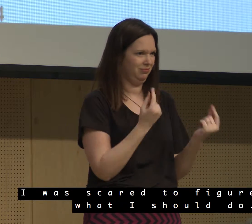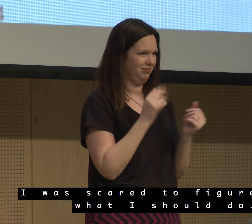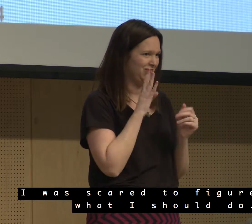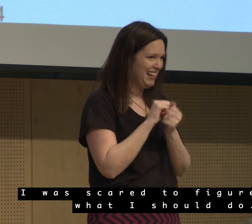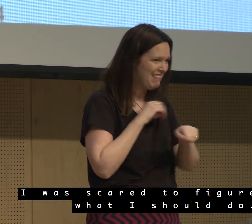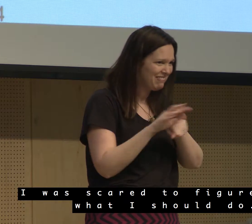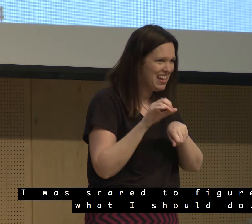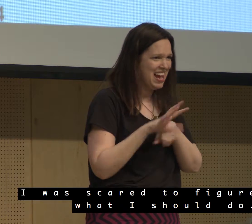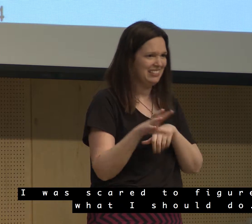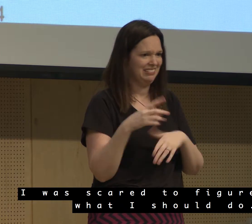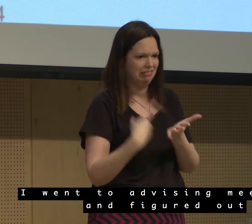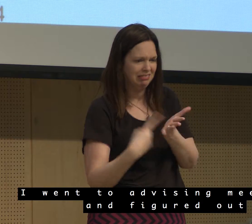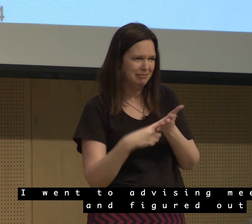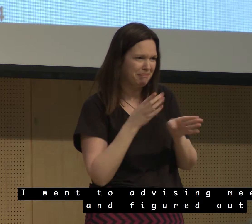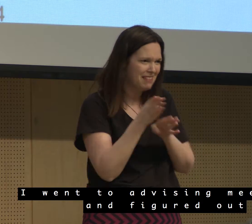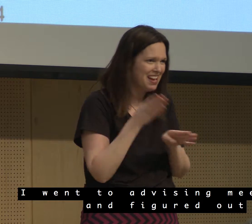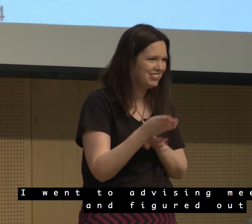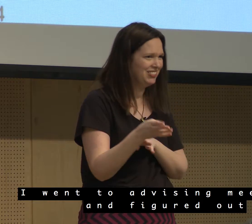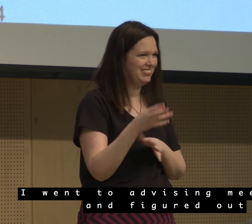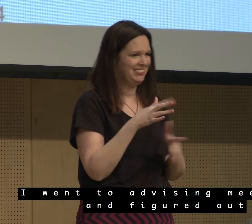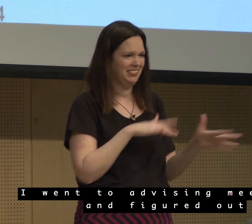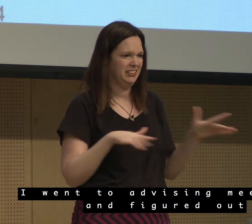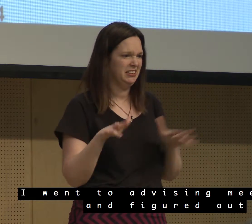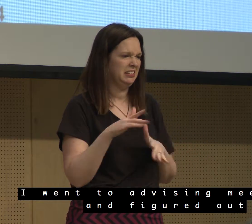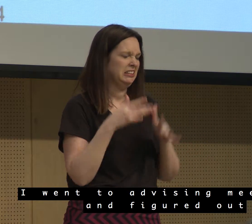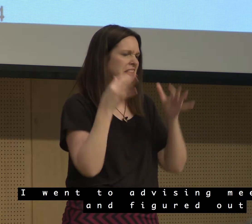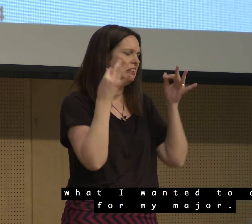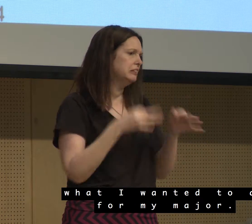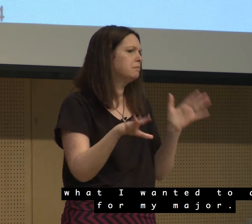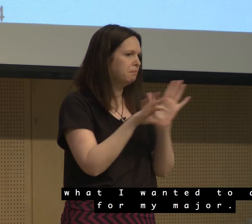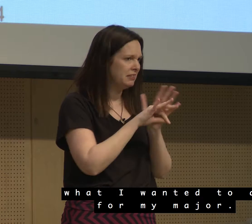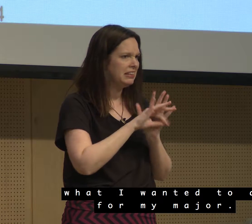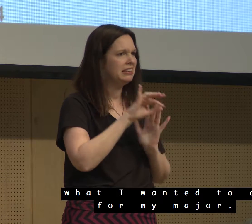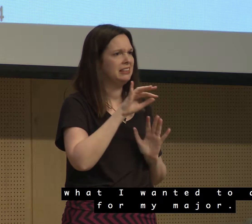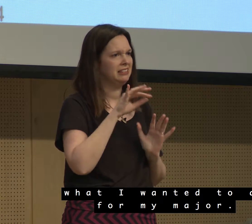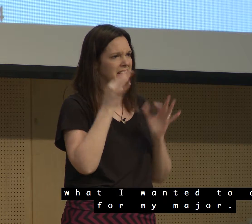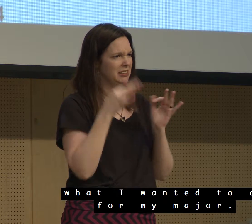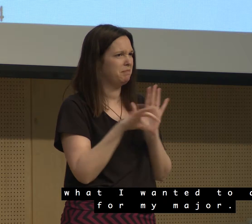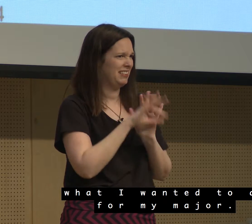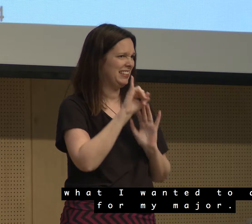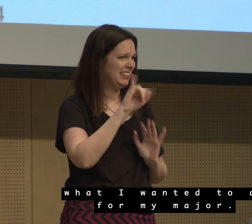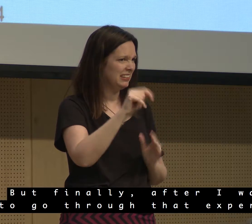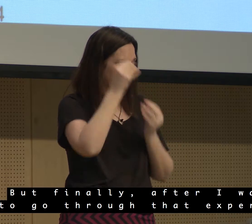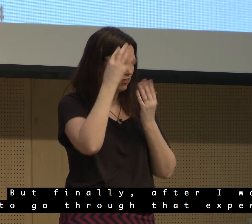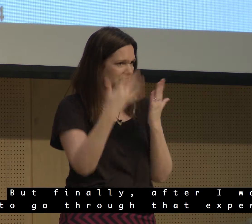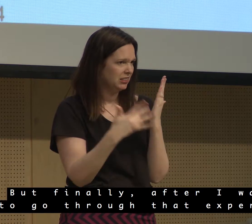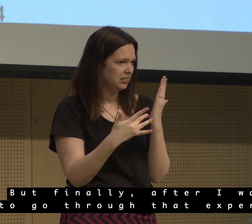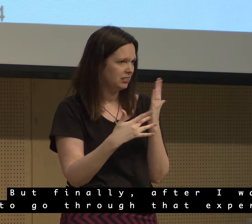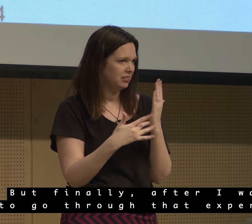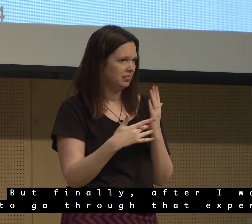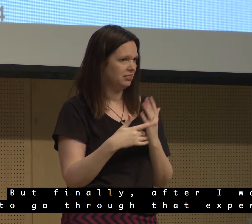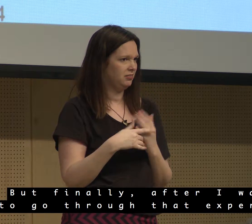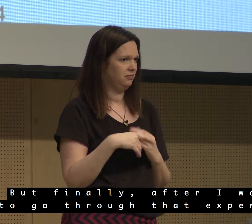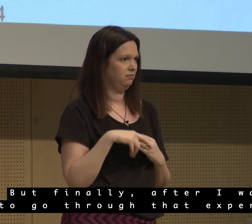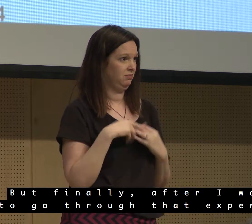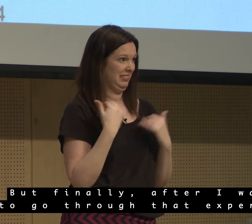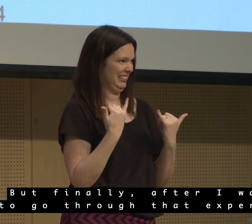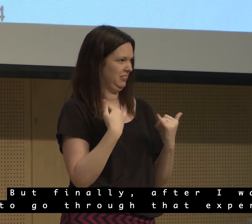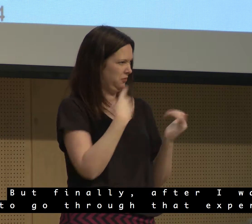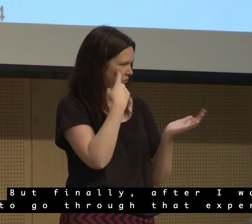to figure out what I should do. I went to advising meetings and figured out what I wanted to do for my major. But finally, after I was able to go through that